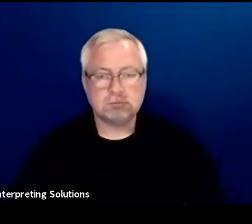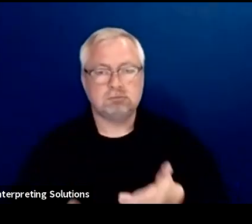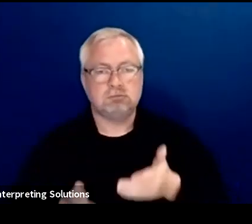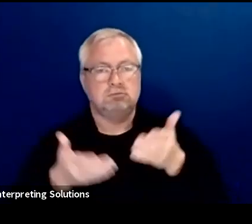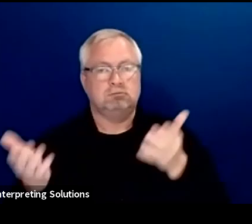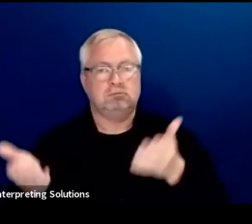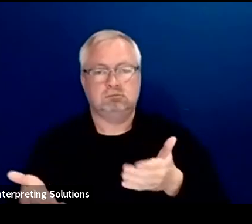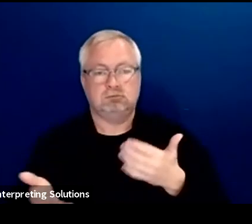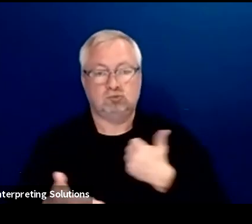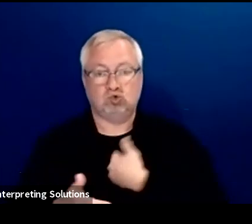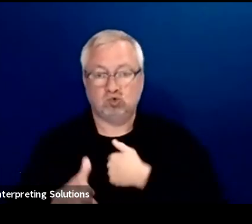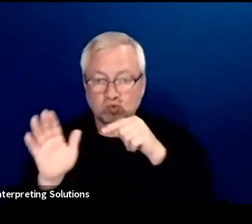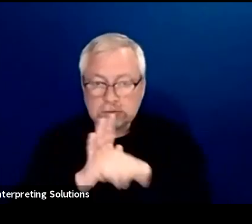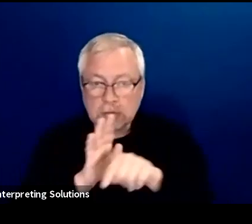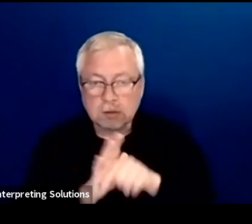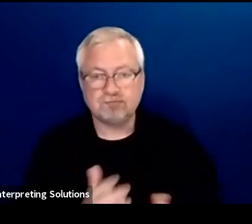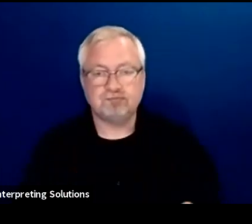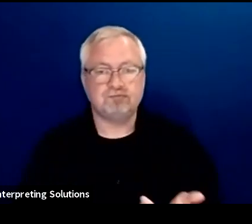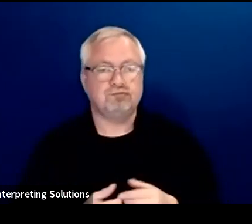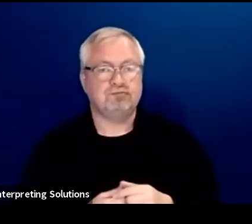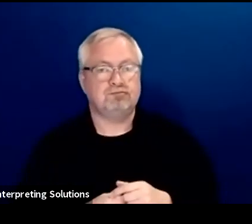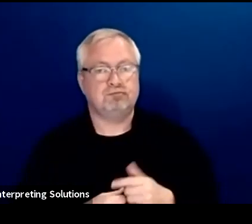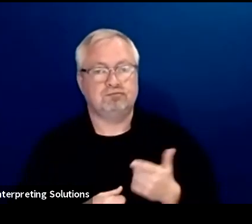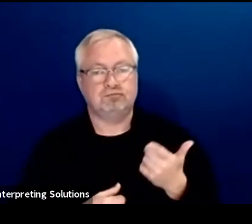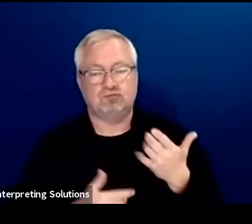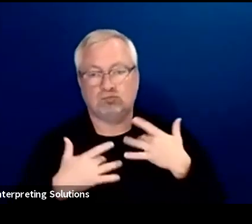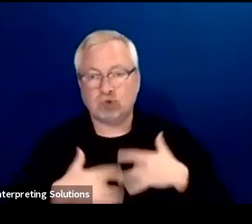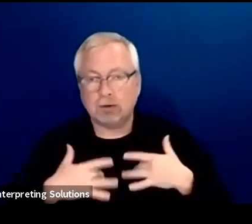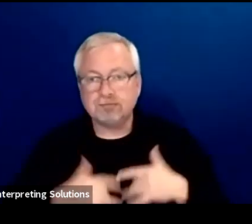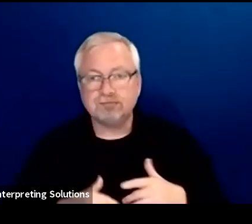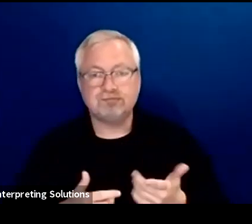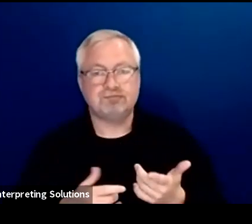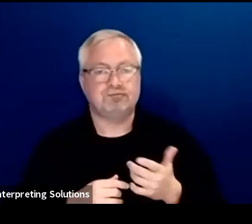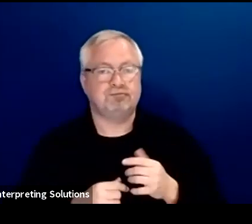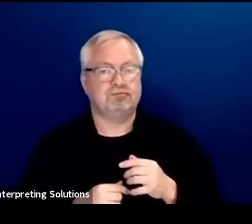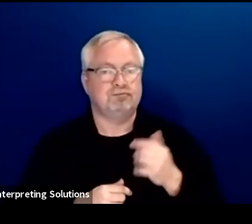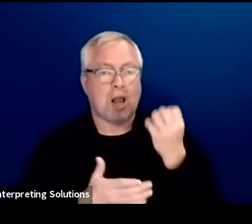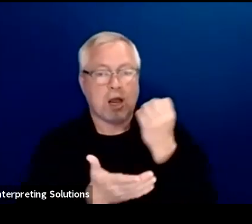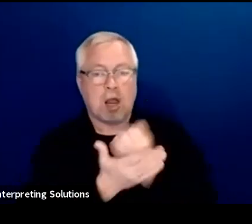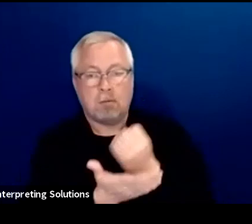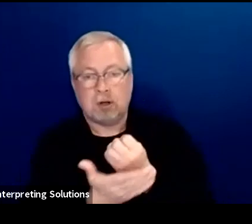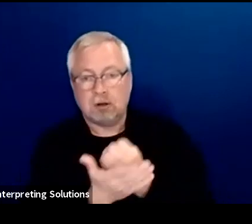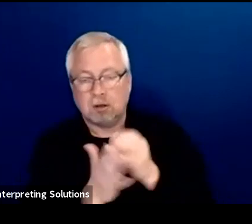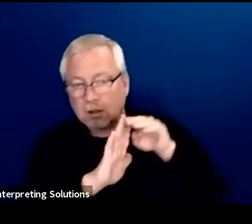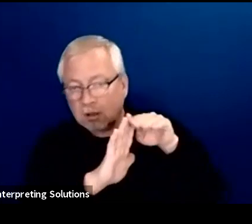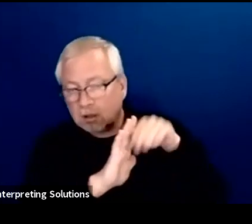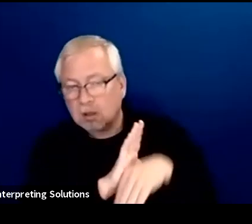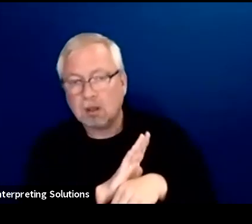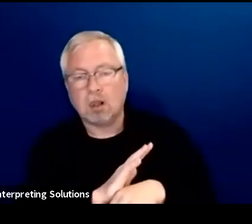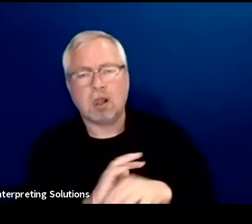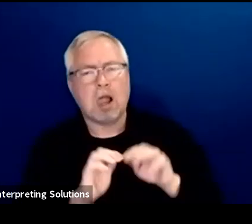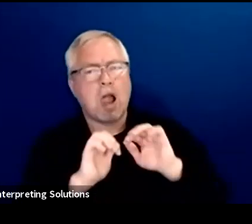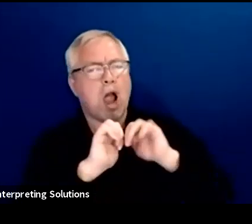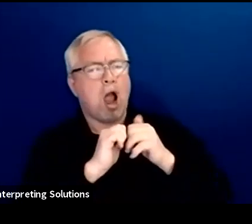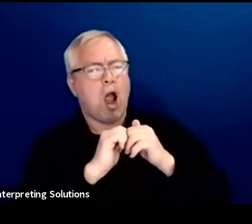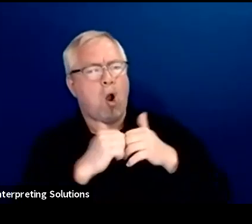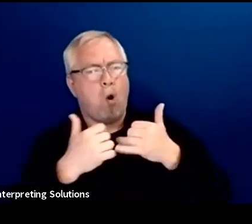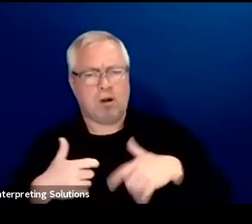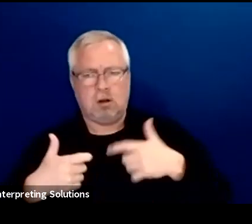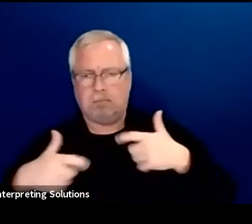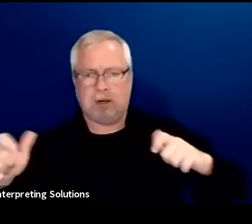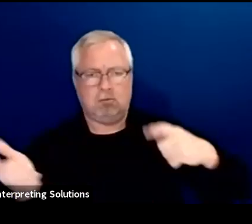all associated with a major economic downturn? How big of a part of the conversation is that as you're trying to